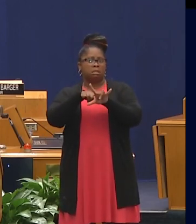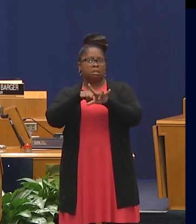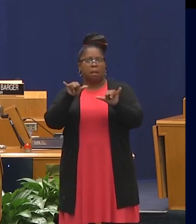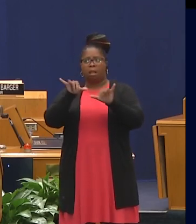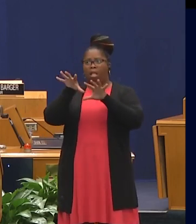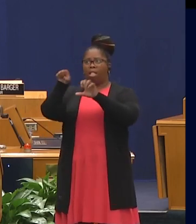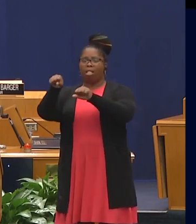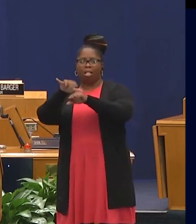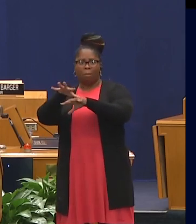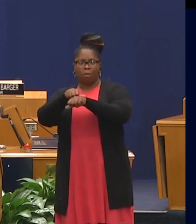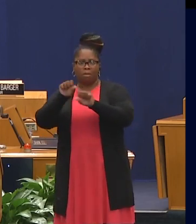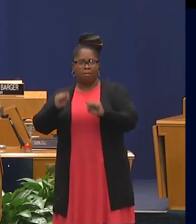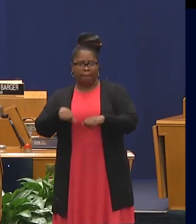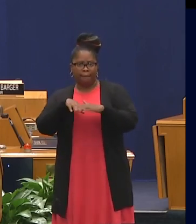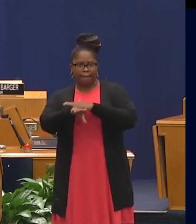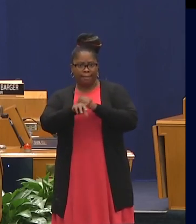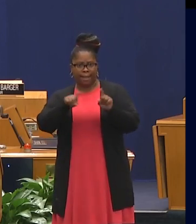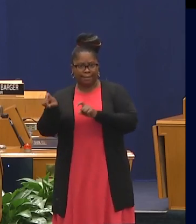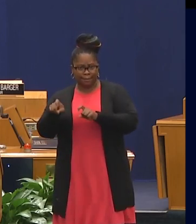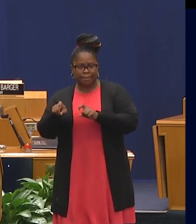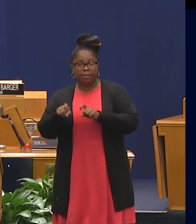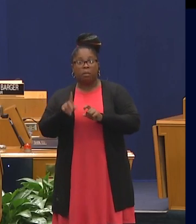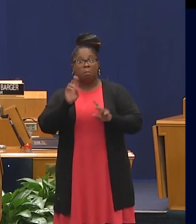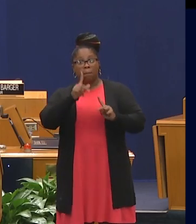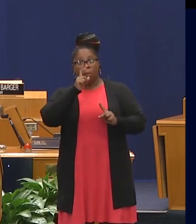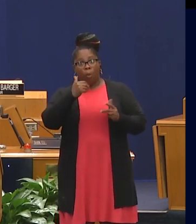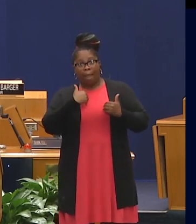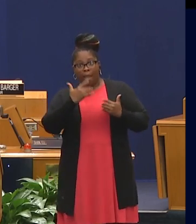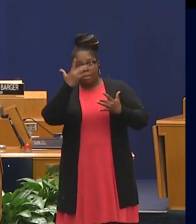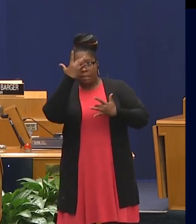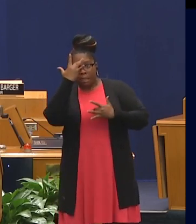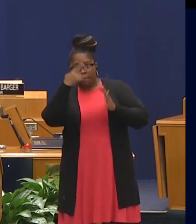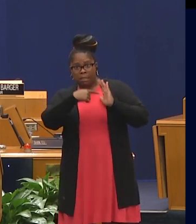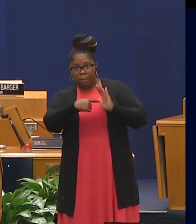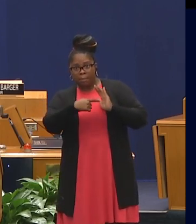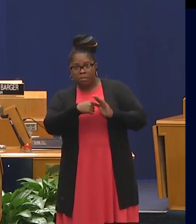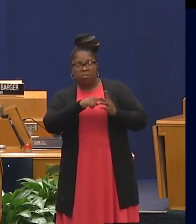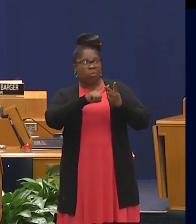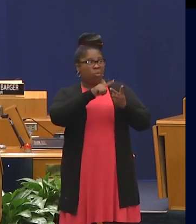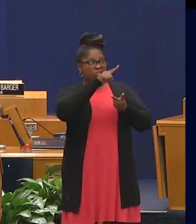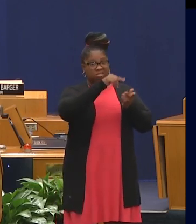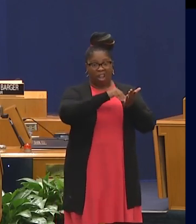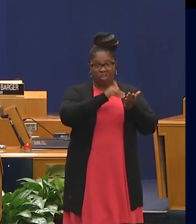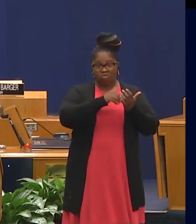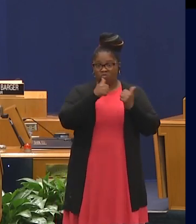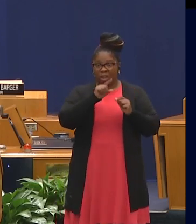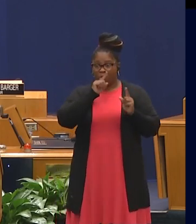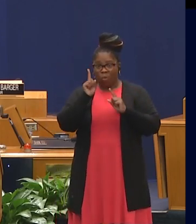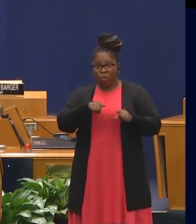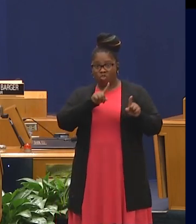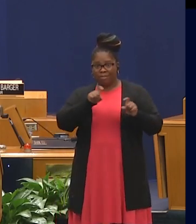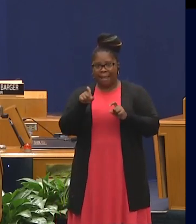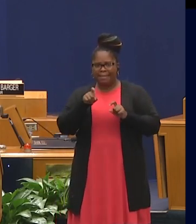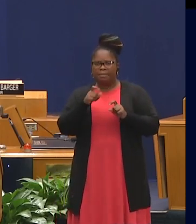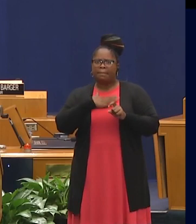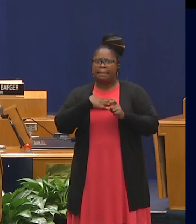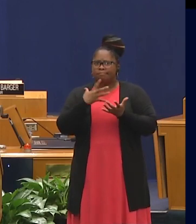sites. We encourage symptomatic people and doctors who are trying to order these tests for their patients to take advantage of this